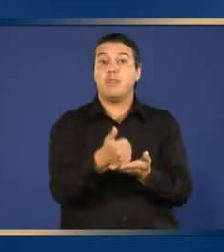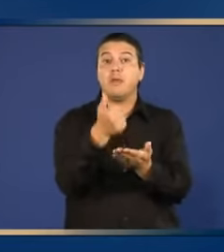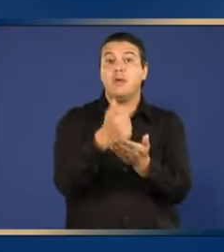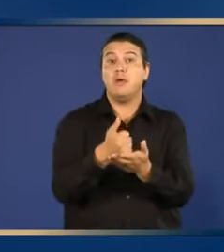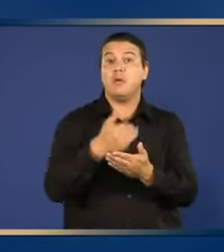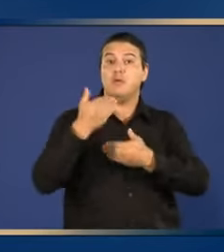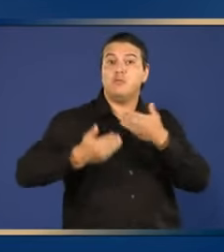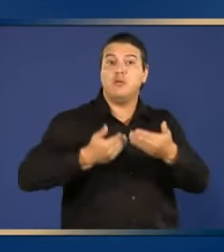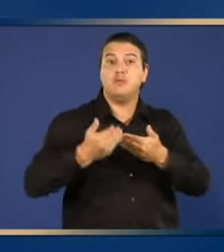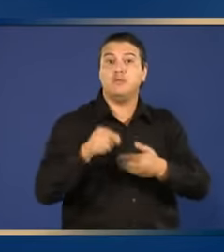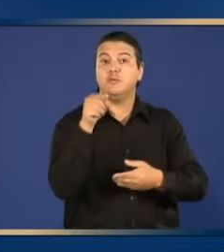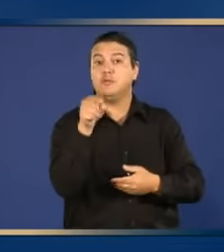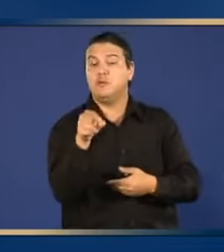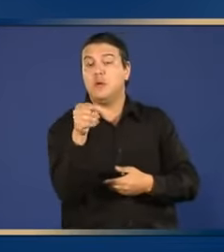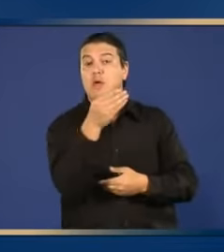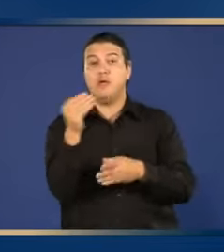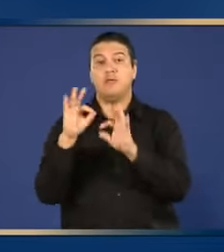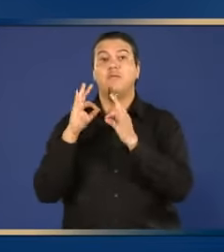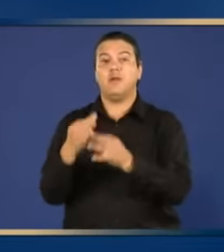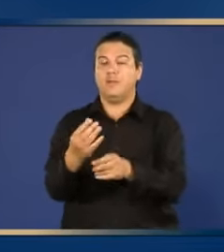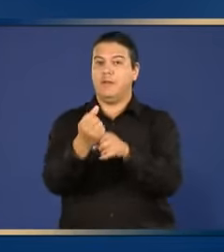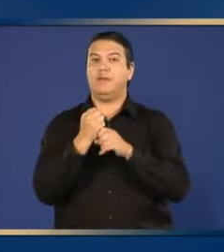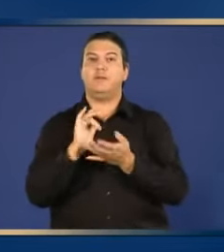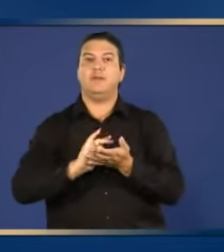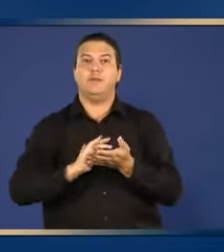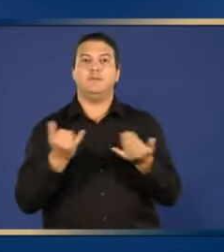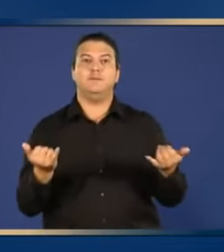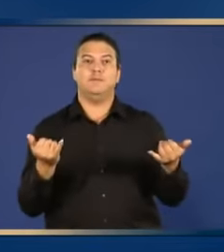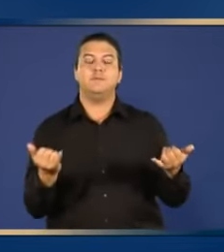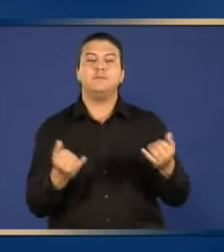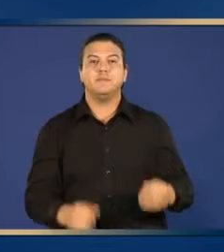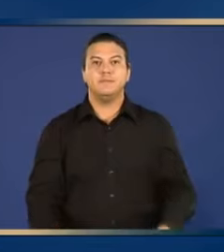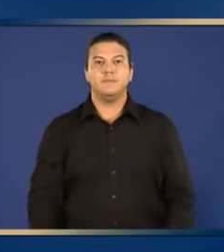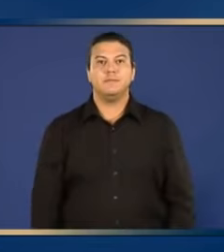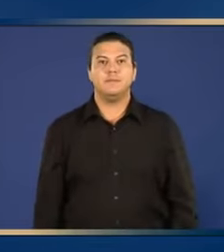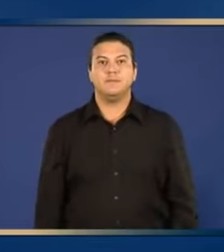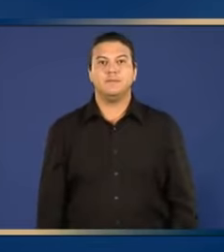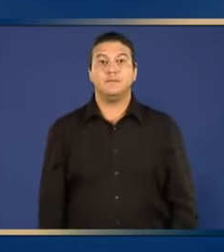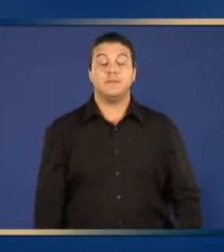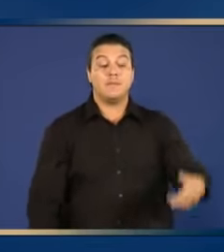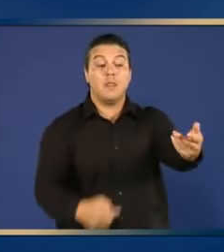you and your family to receive the medications available here today.